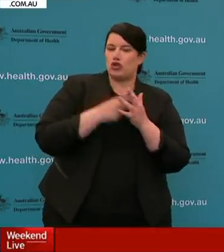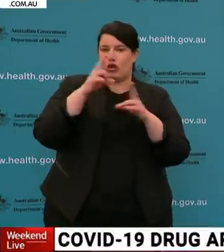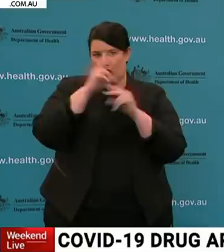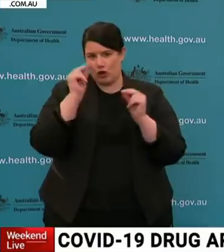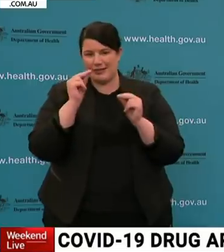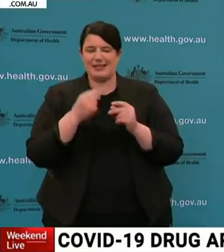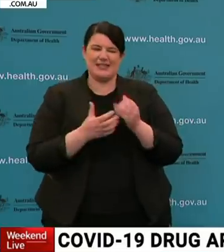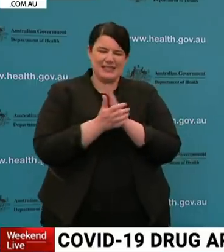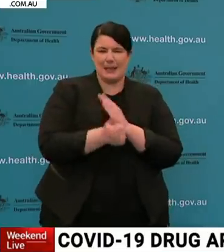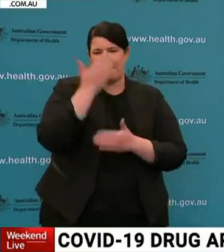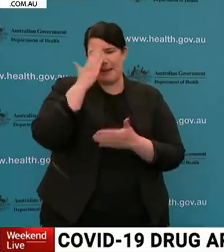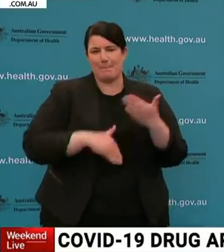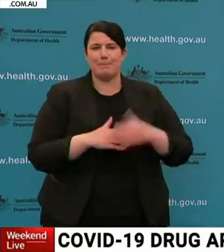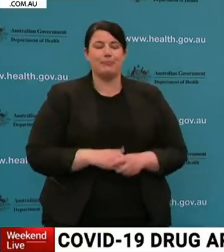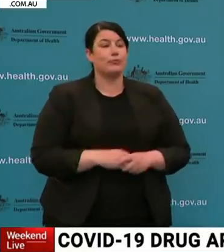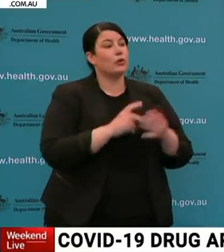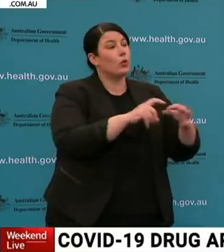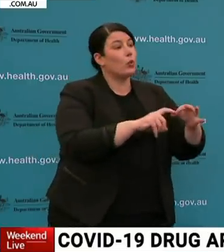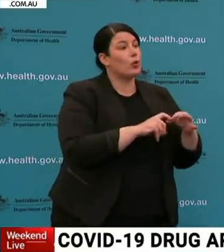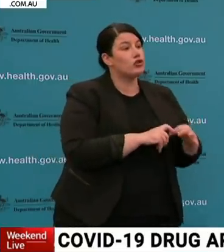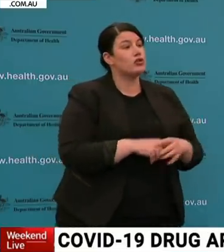And I'll take questions.